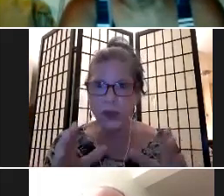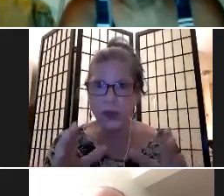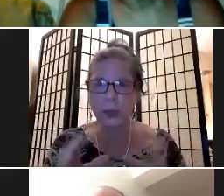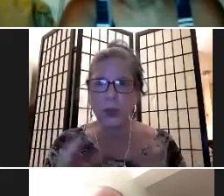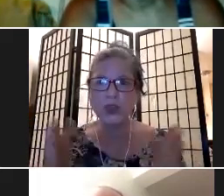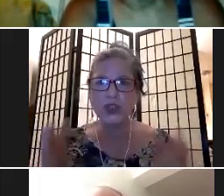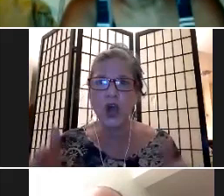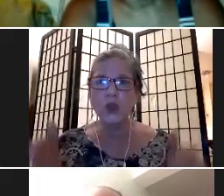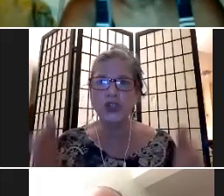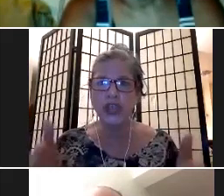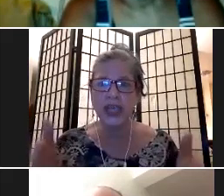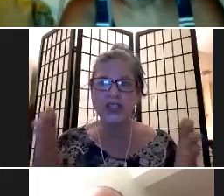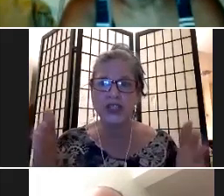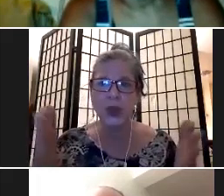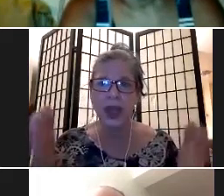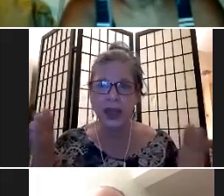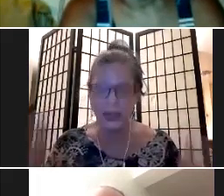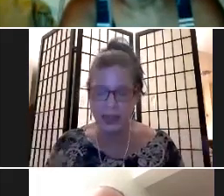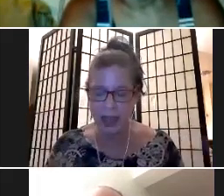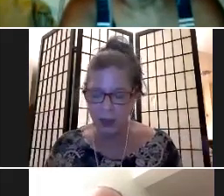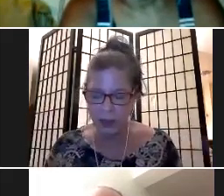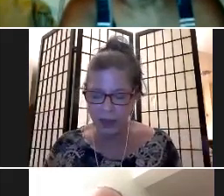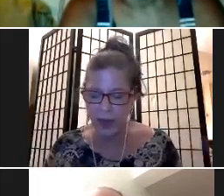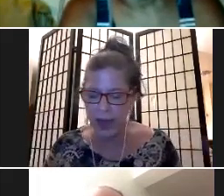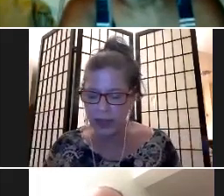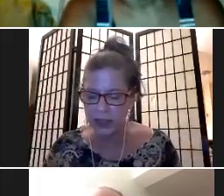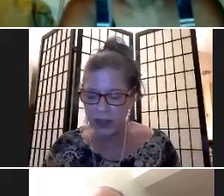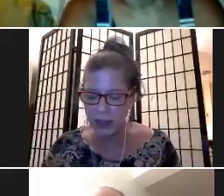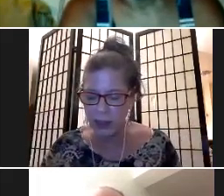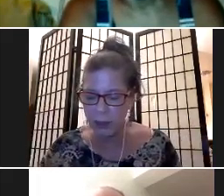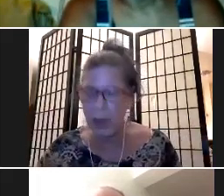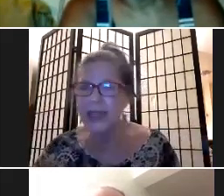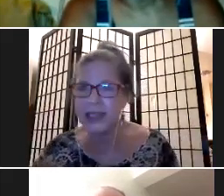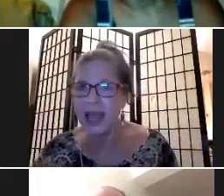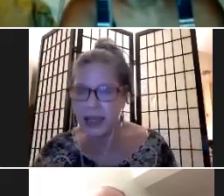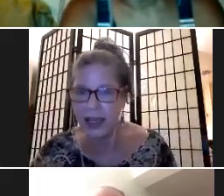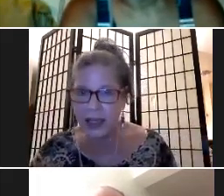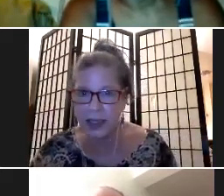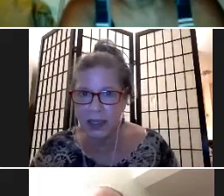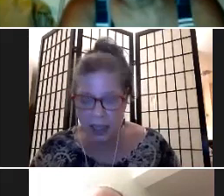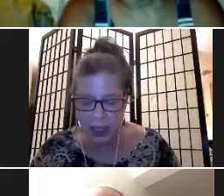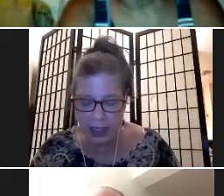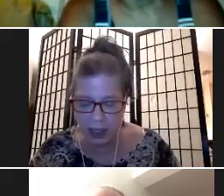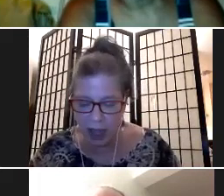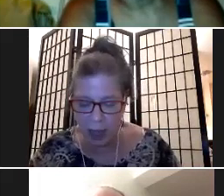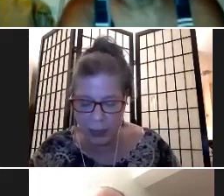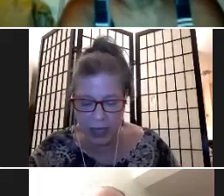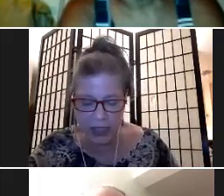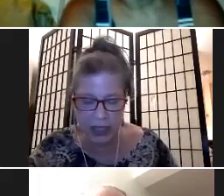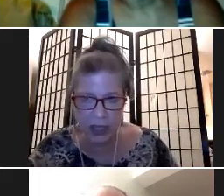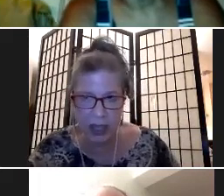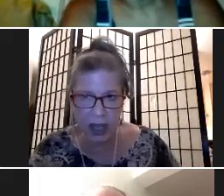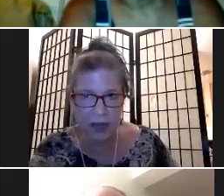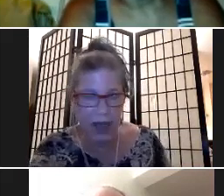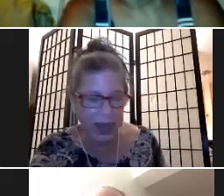quite a few people don't just do ASL. In fact, my signing is a